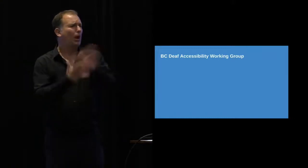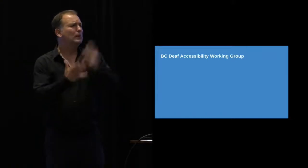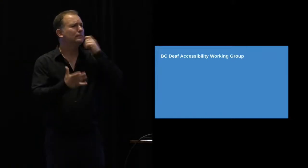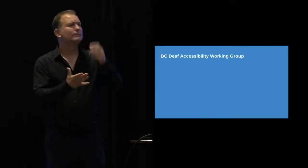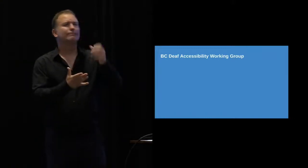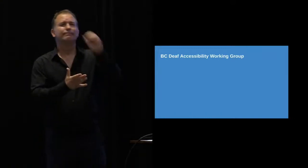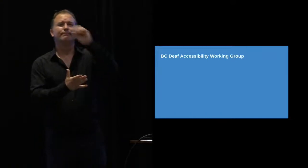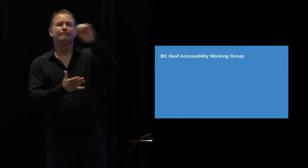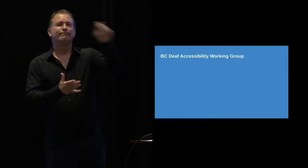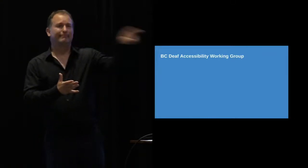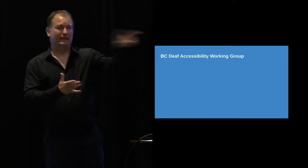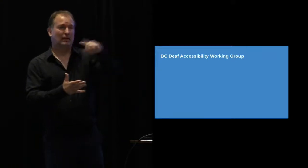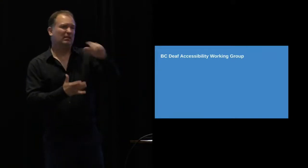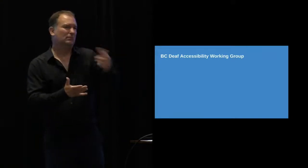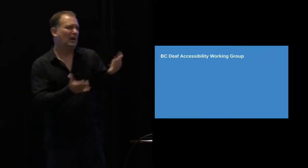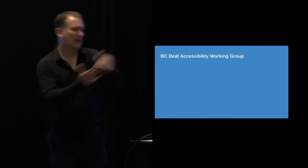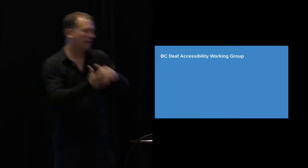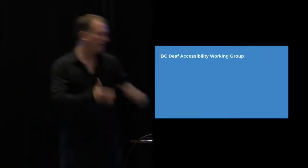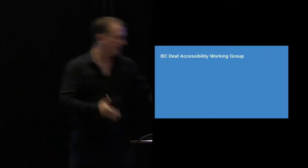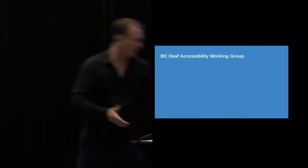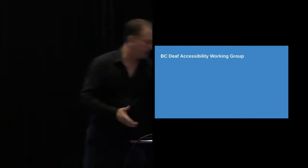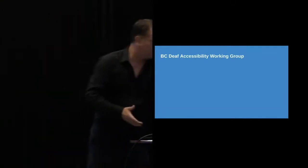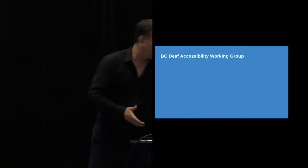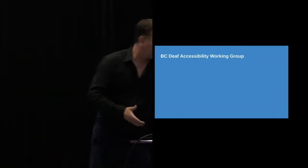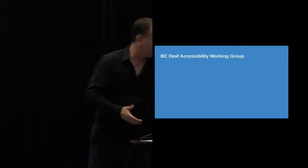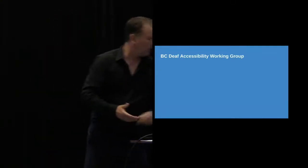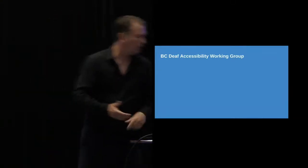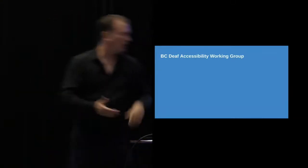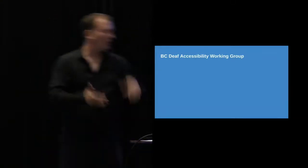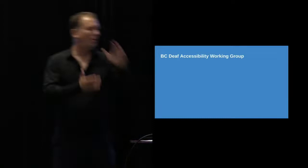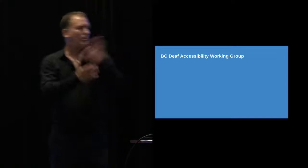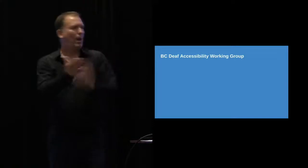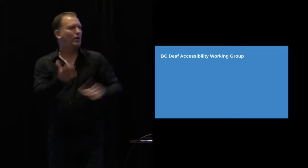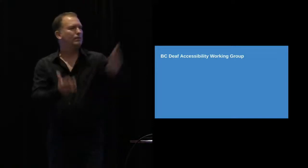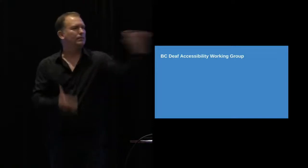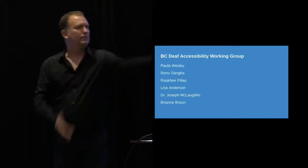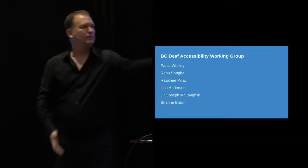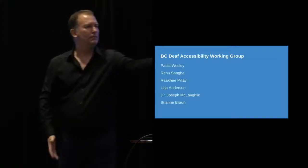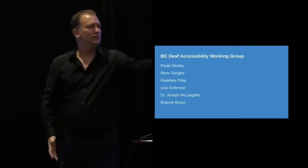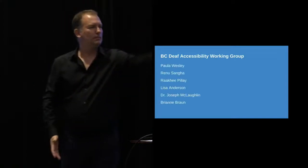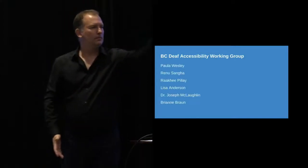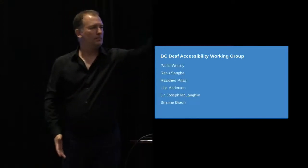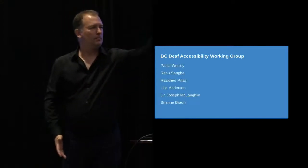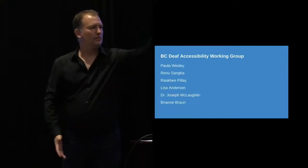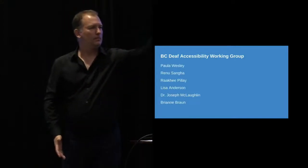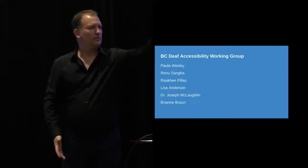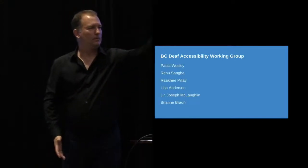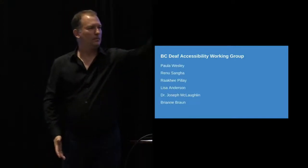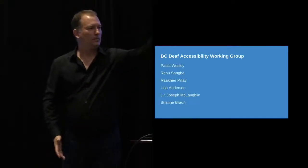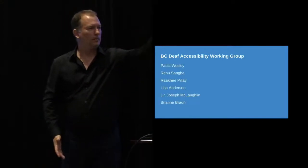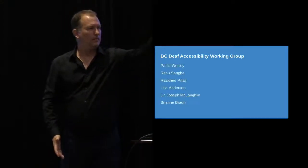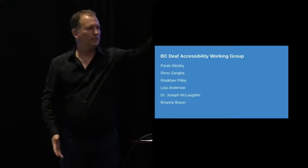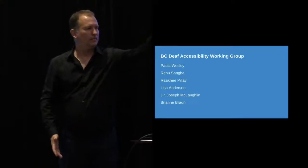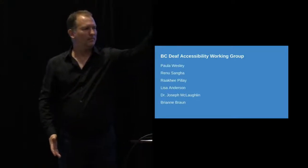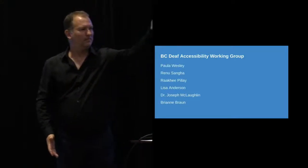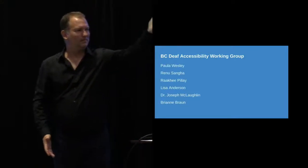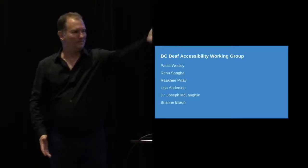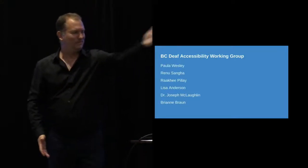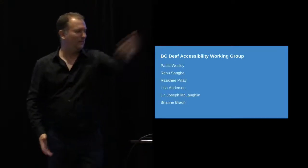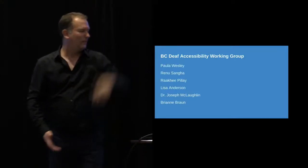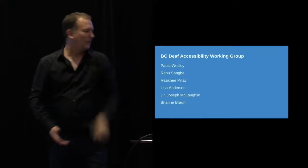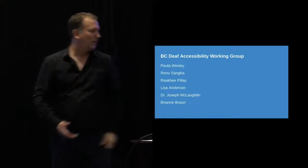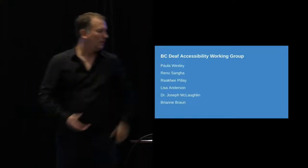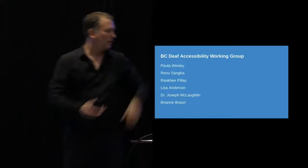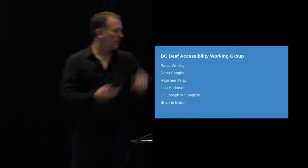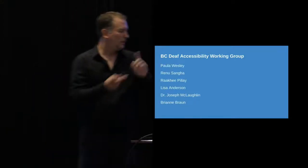Working Group team members, Paula mentioned some of them already in her speech, but Paula Wesley, we'll have you stand.